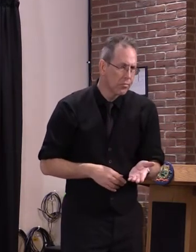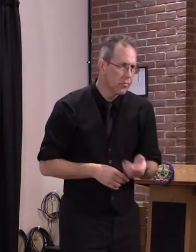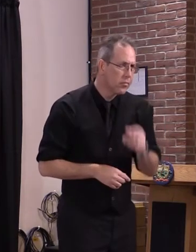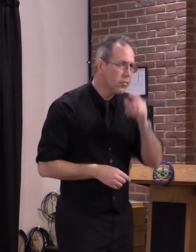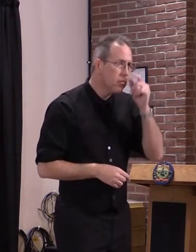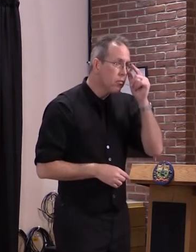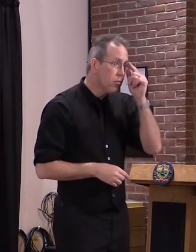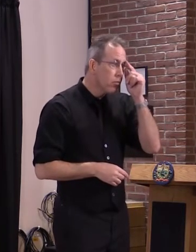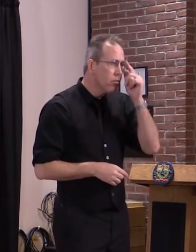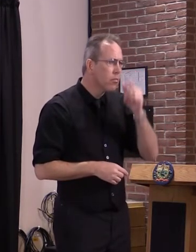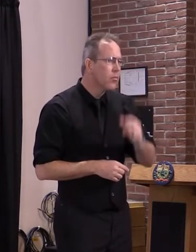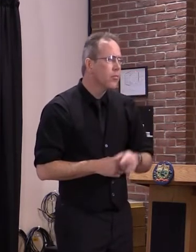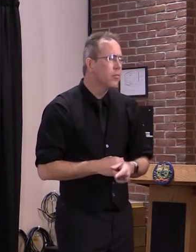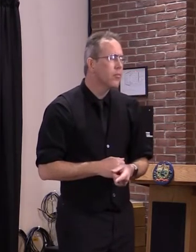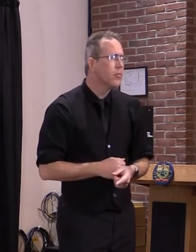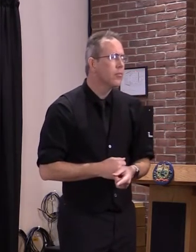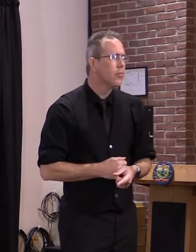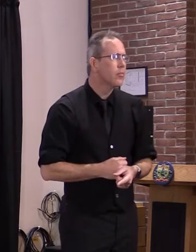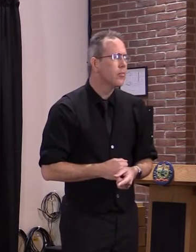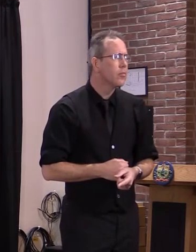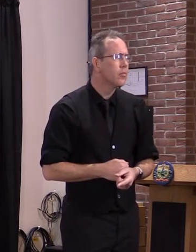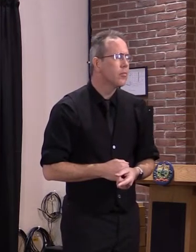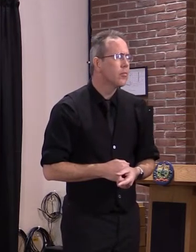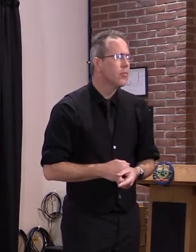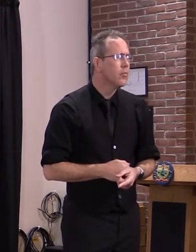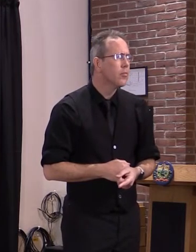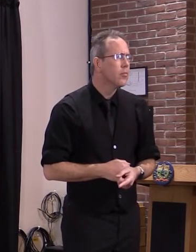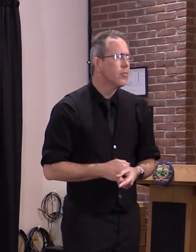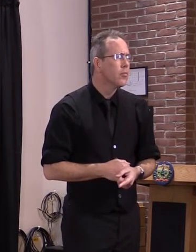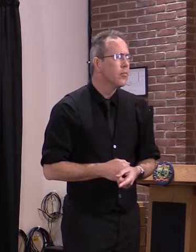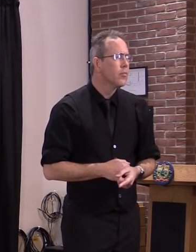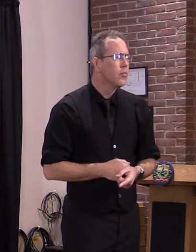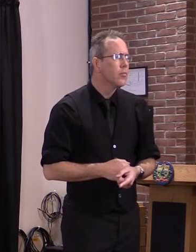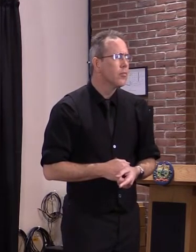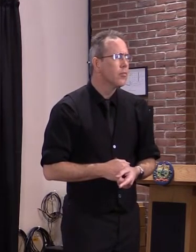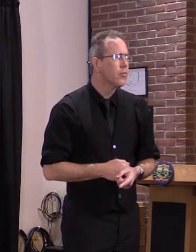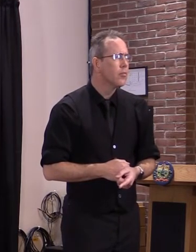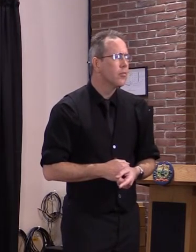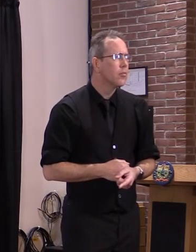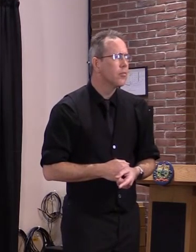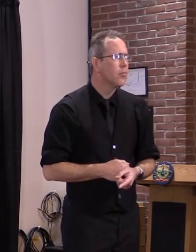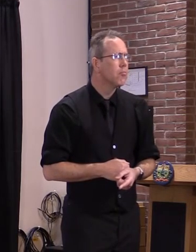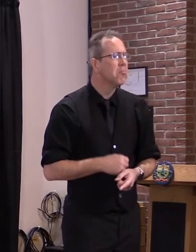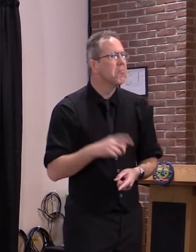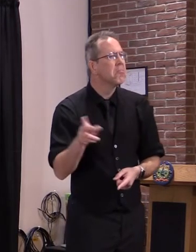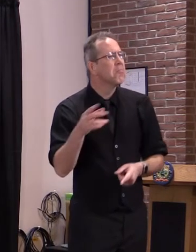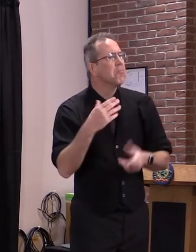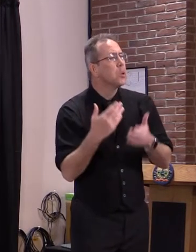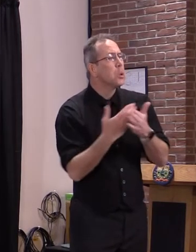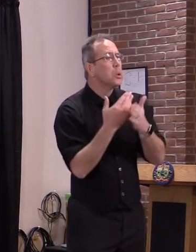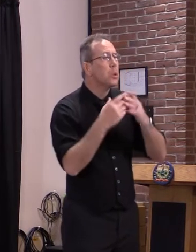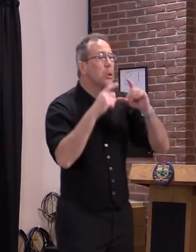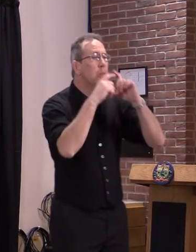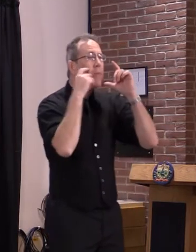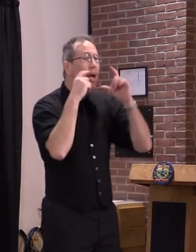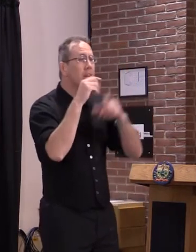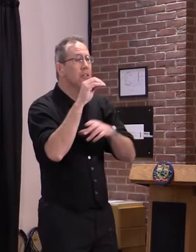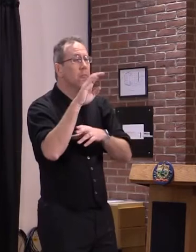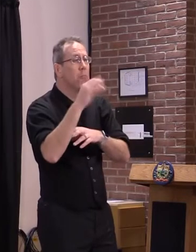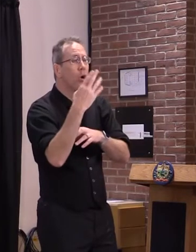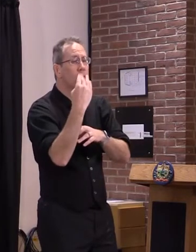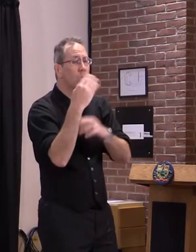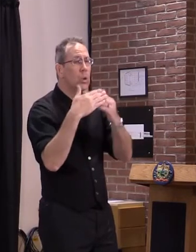does it apply to congregate facilities like long-term care, healthcare settings,